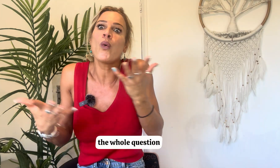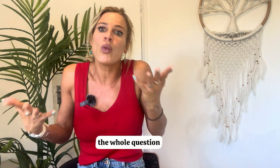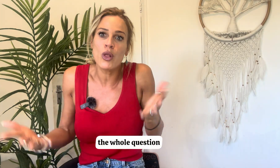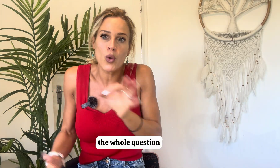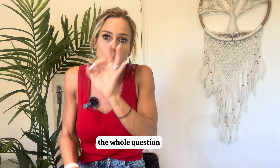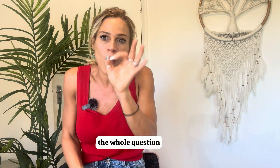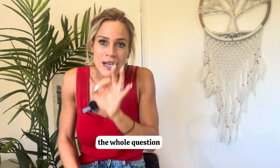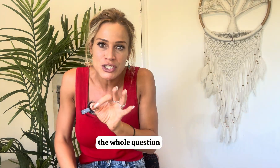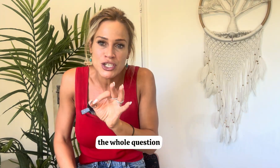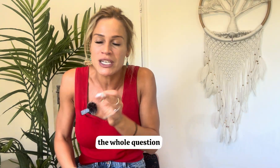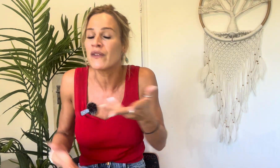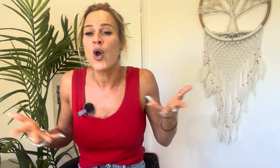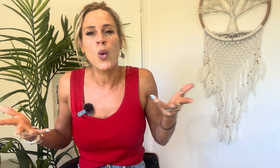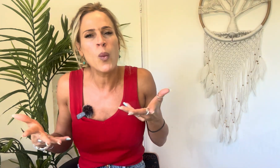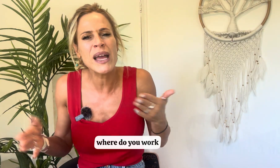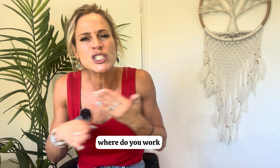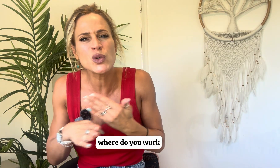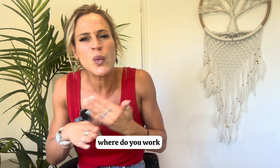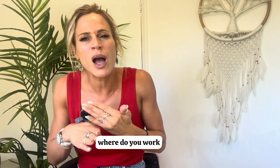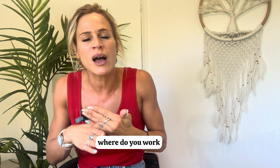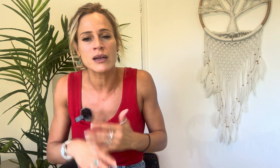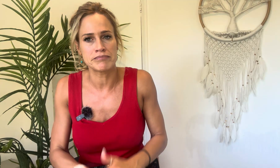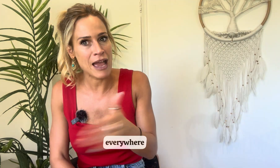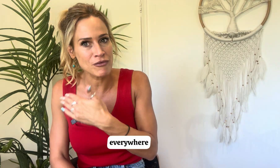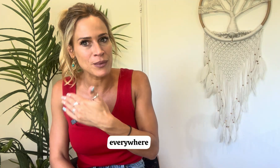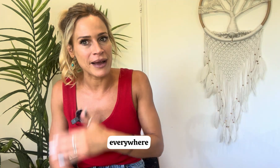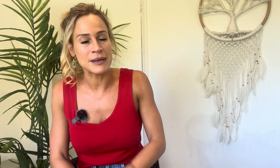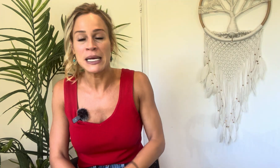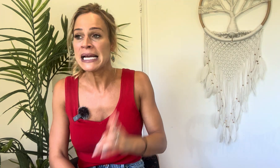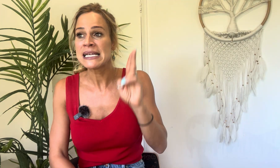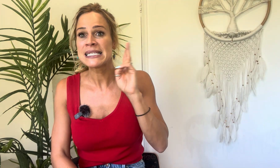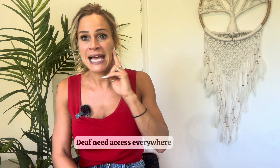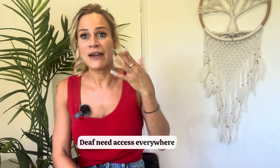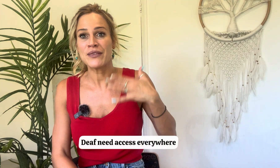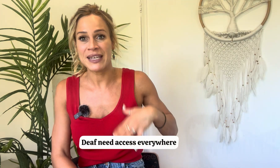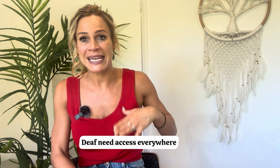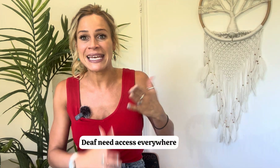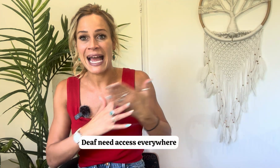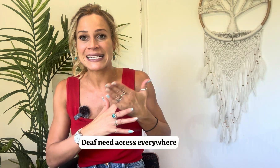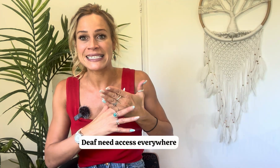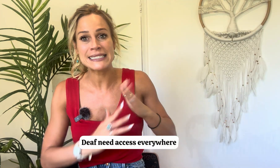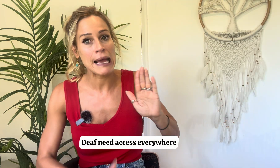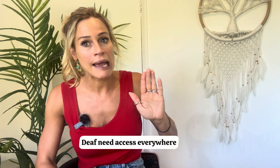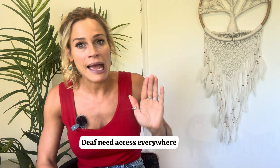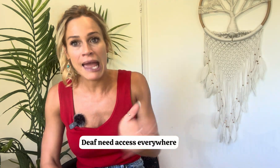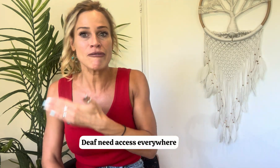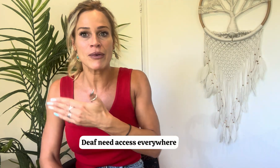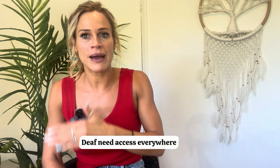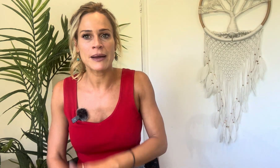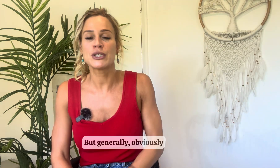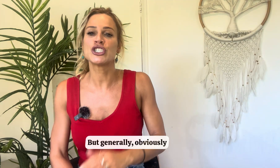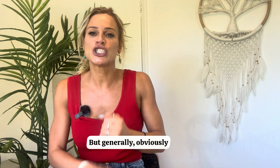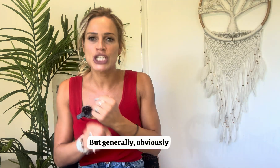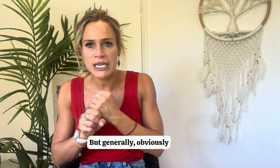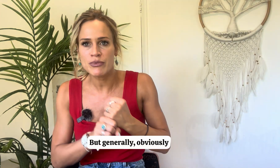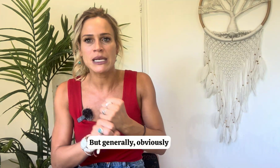whole question, where do you work? Everywhere. Deaf need access everywhere. But